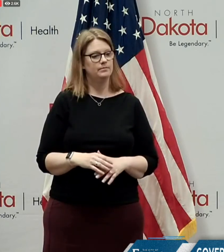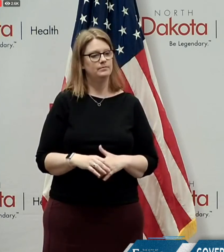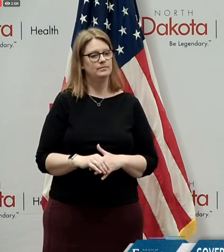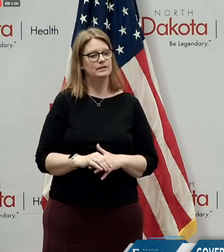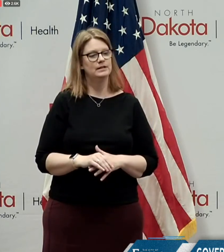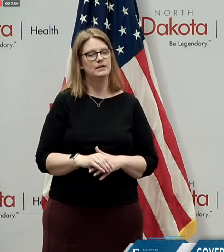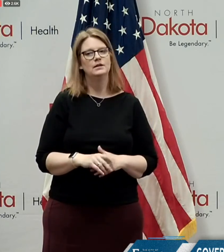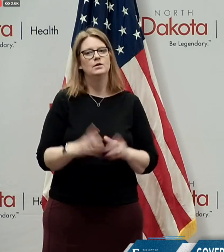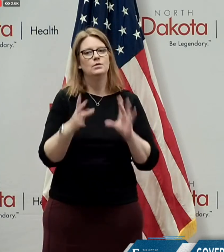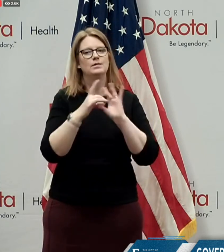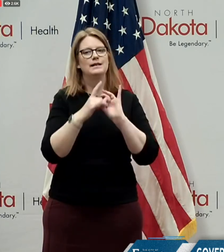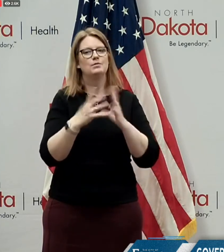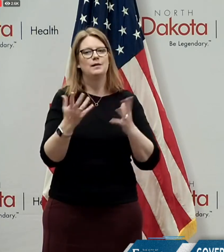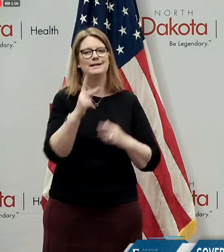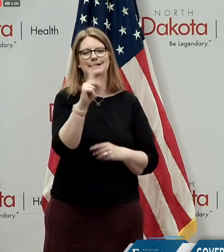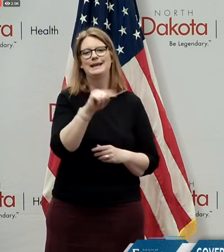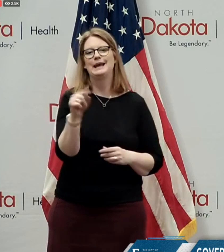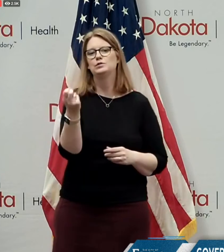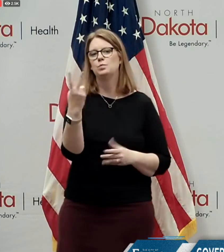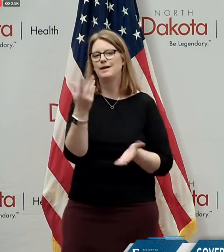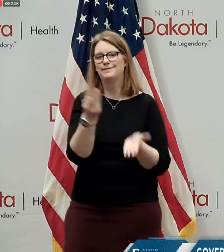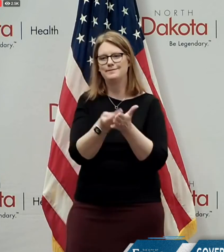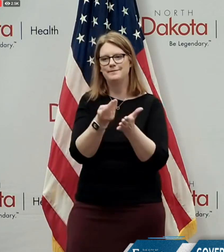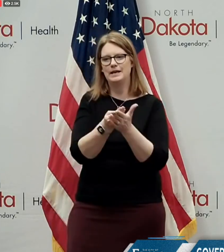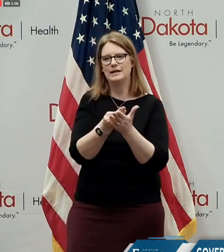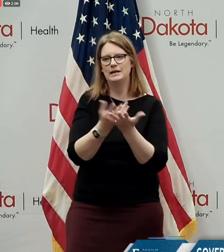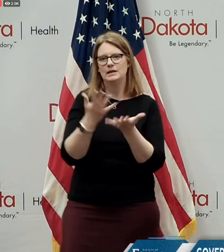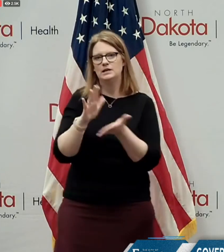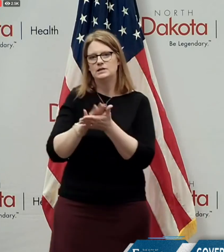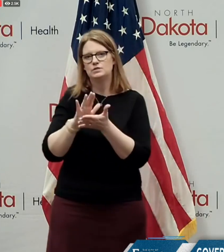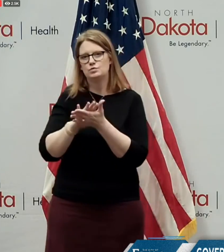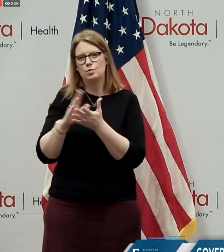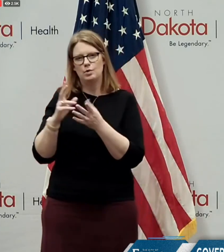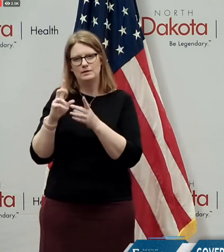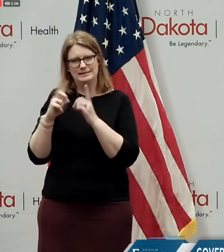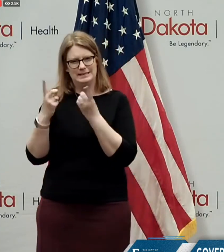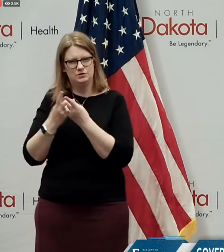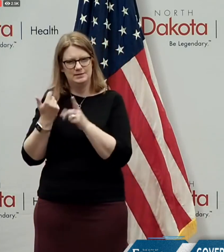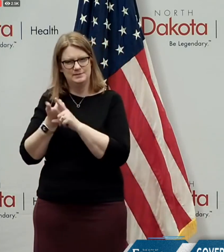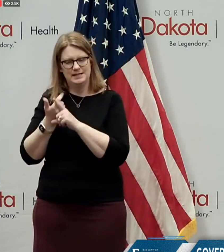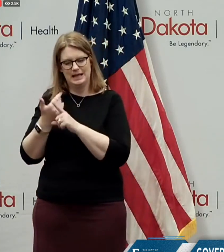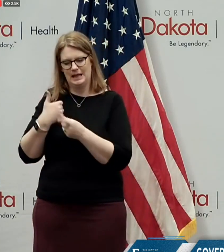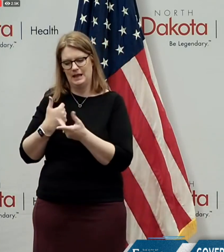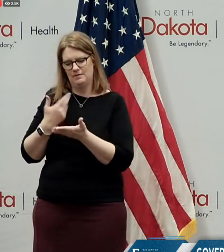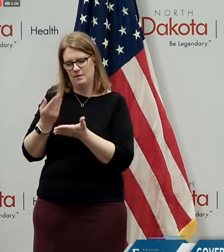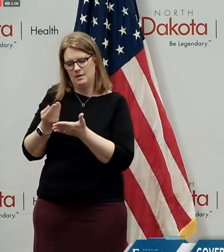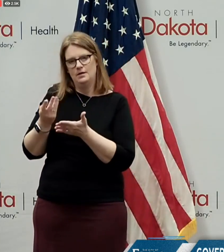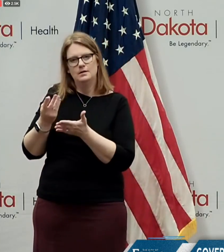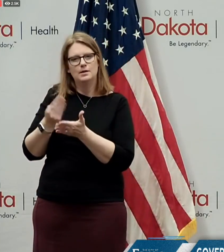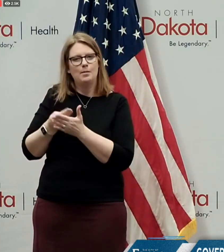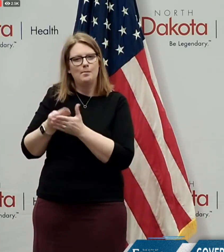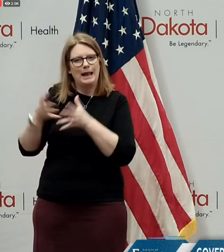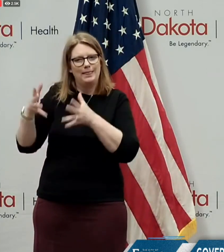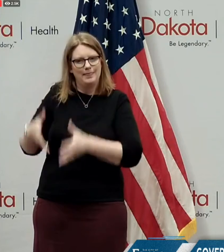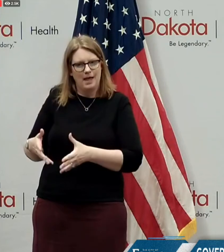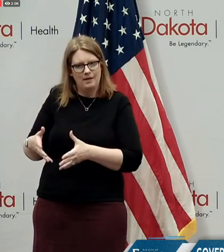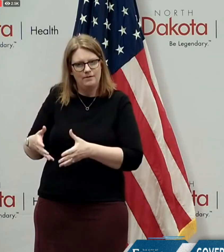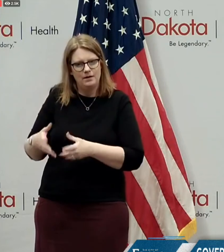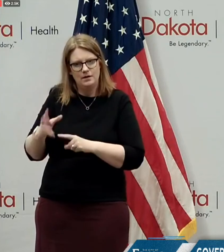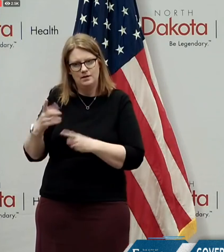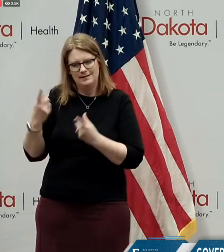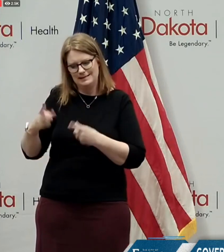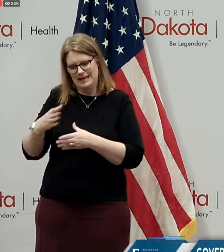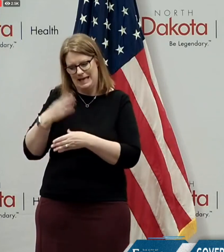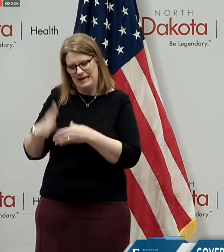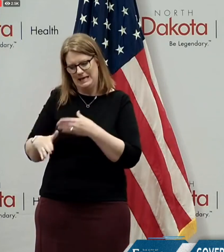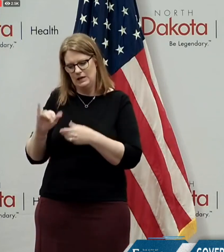This related to K12 funding and the ability of school districts to carry forward their ending balance at the end of a school year, which is coming up on June